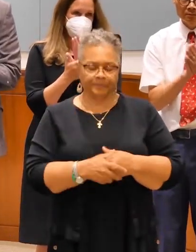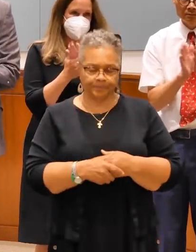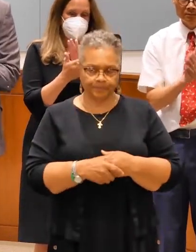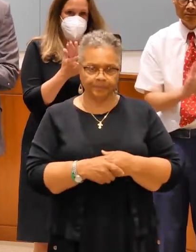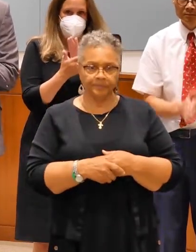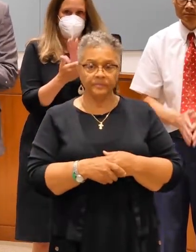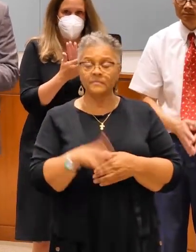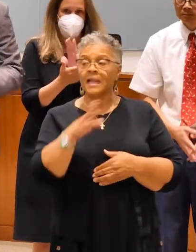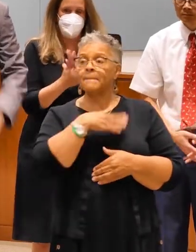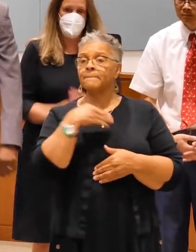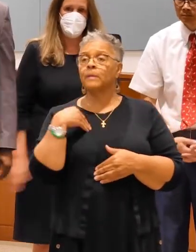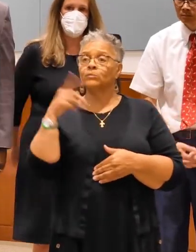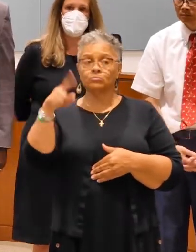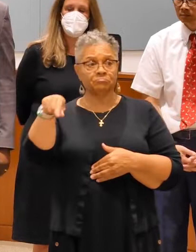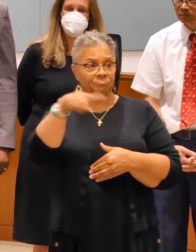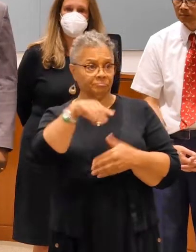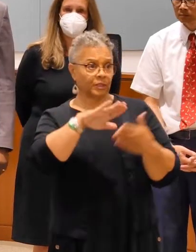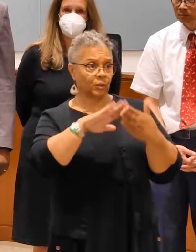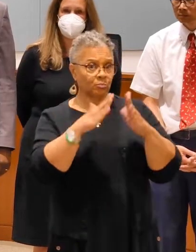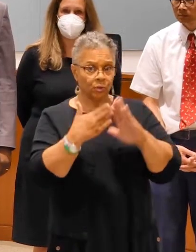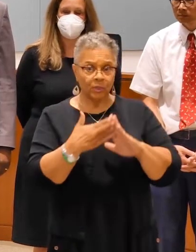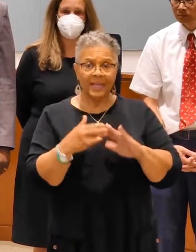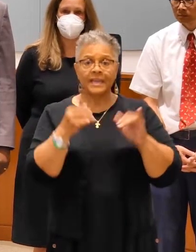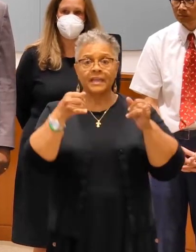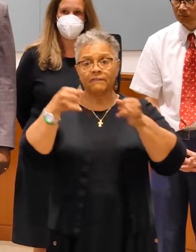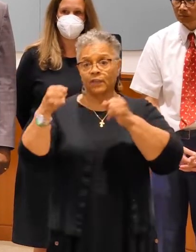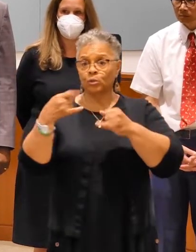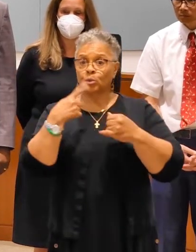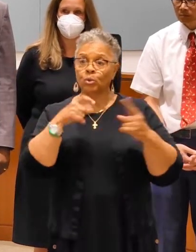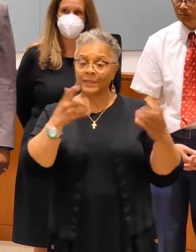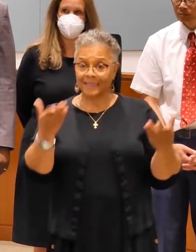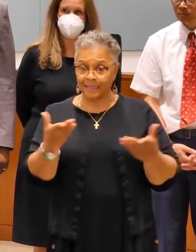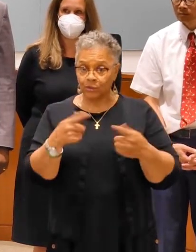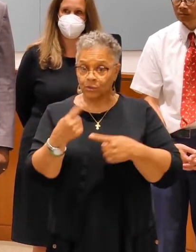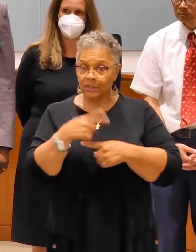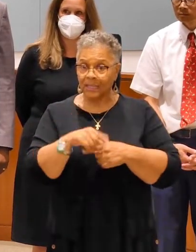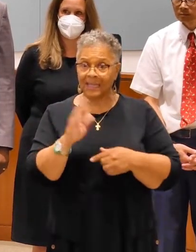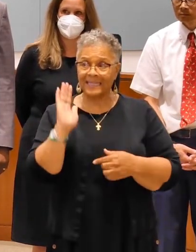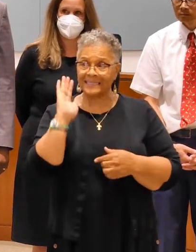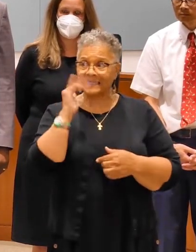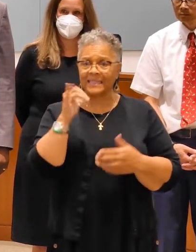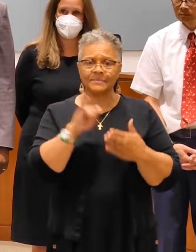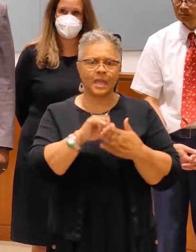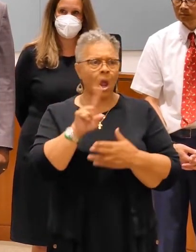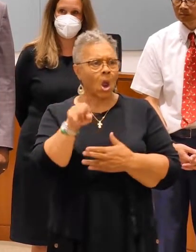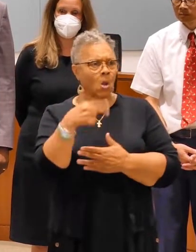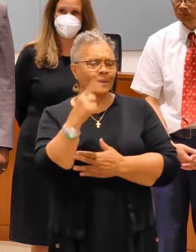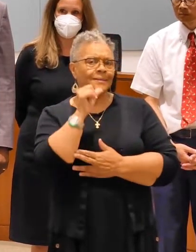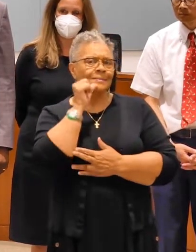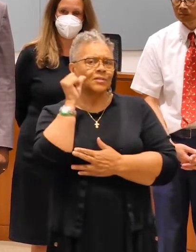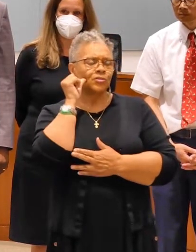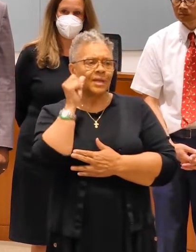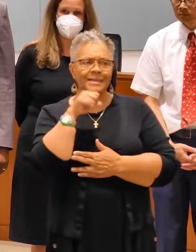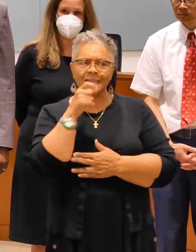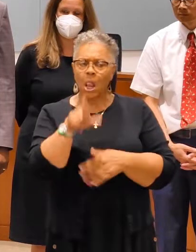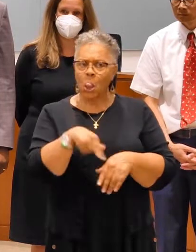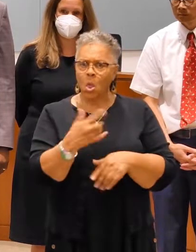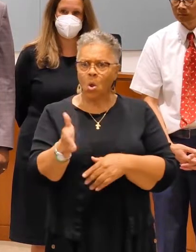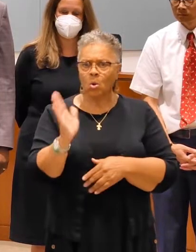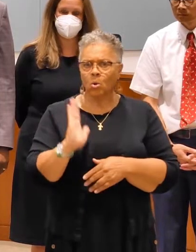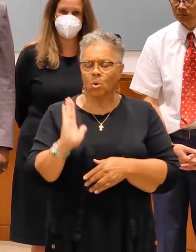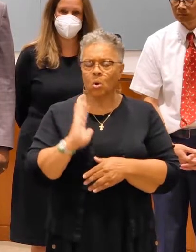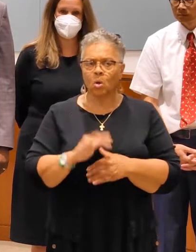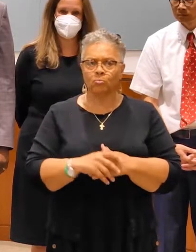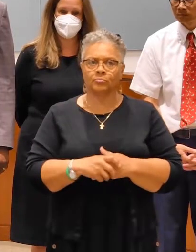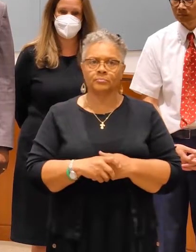To members of our community and to individuals attending today, it seems like only yesterday, not too long ago, but